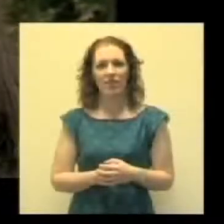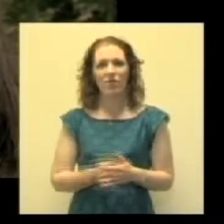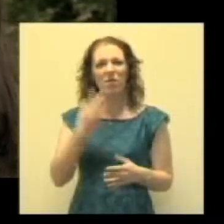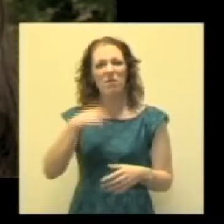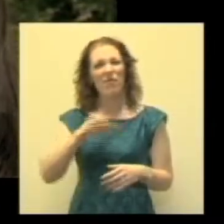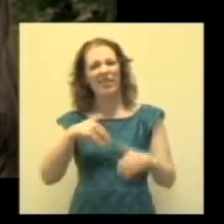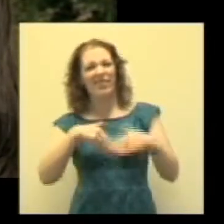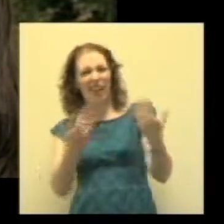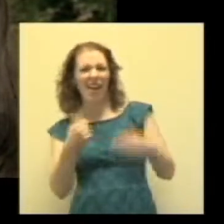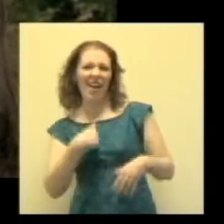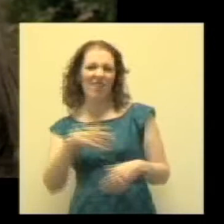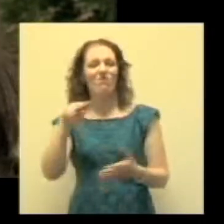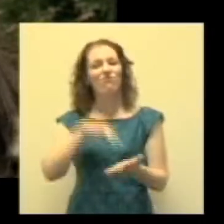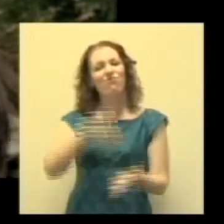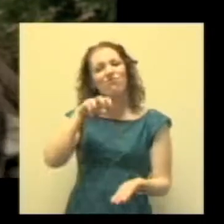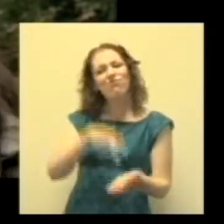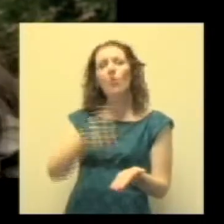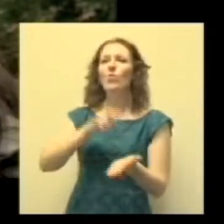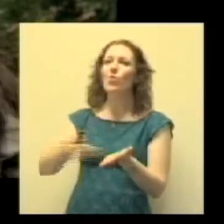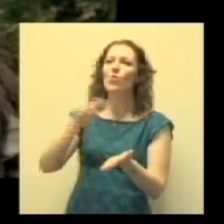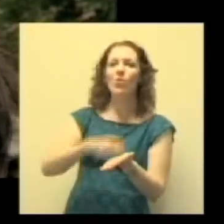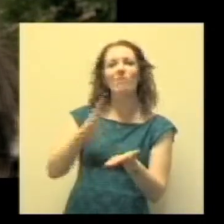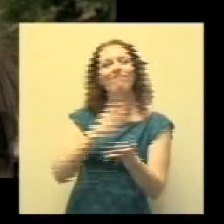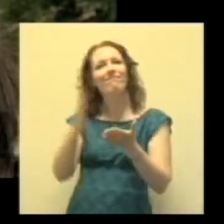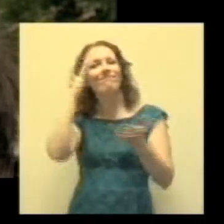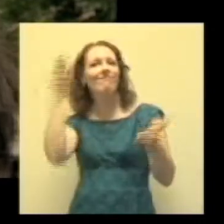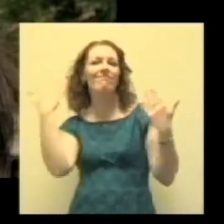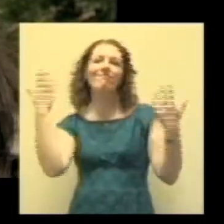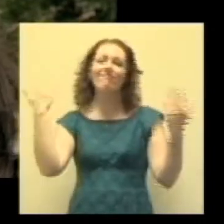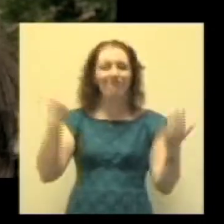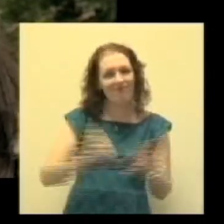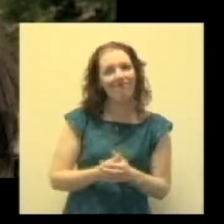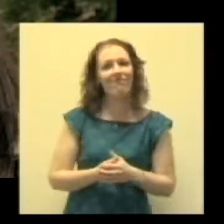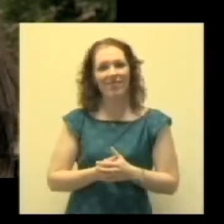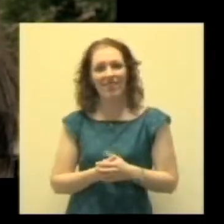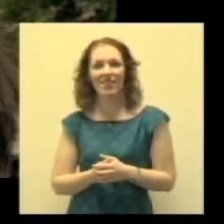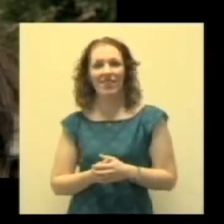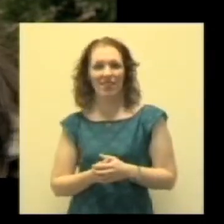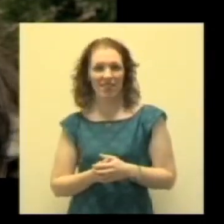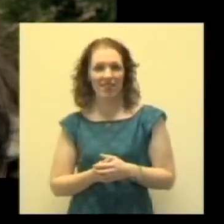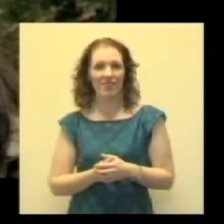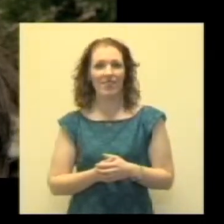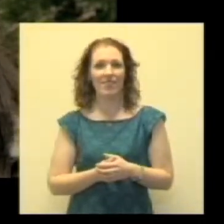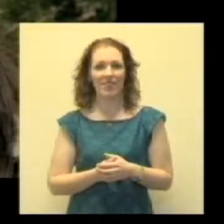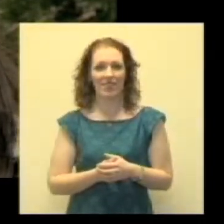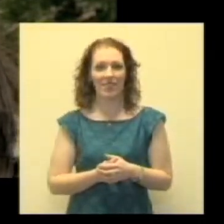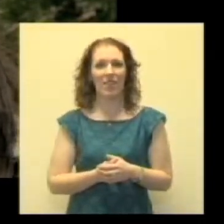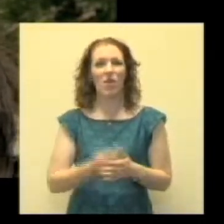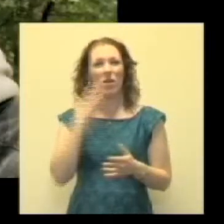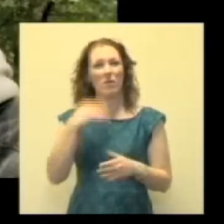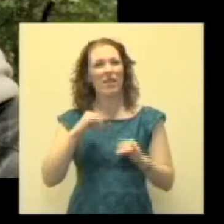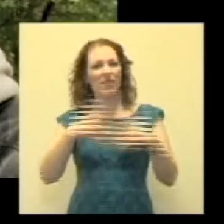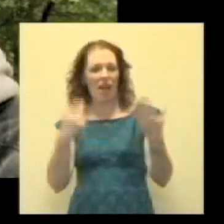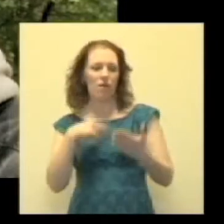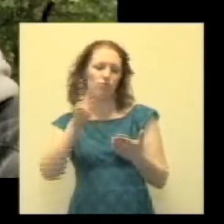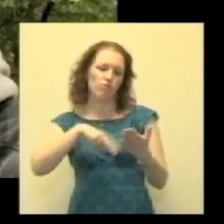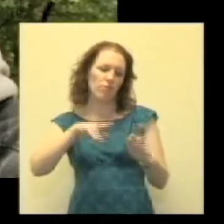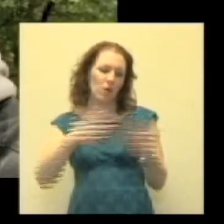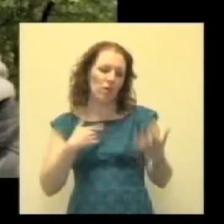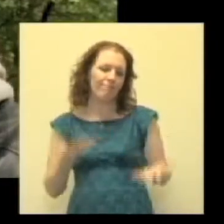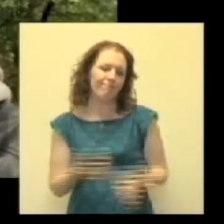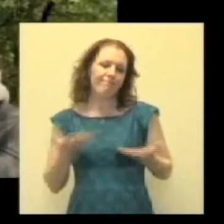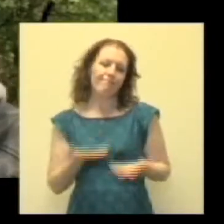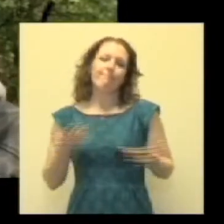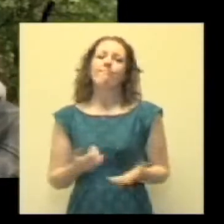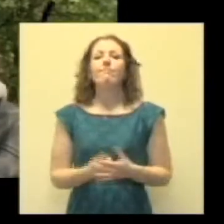When I'm having a bad day, I would go outside on the trampoline for a wee bounce or go for a walk to clear my head. When I'm having a bad